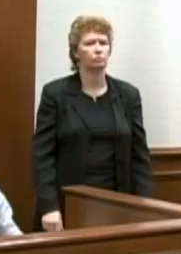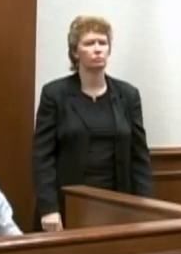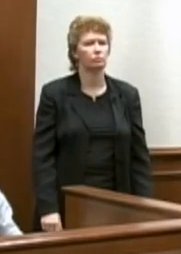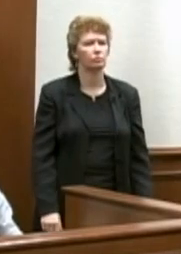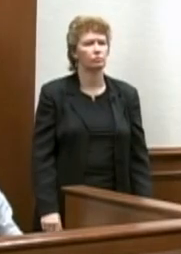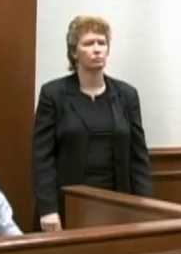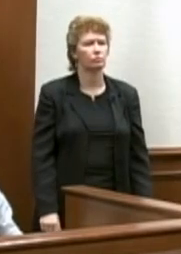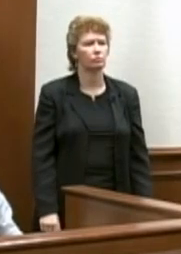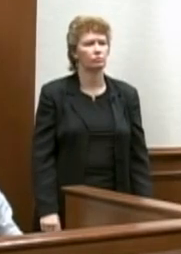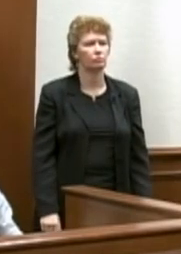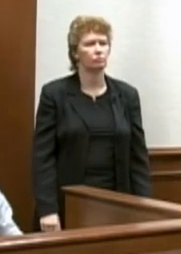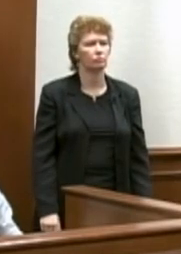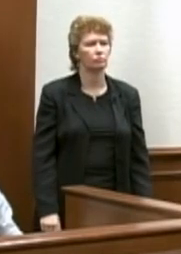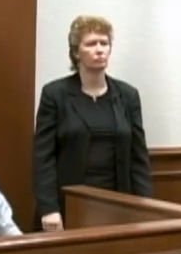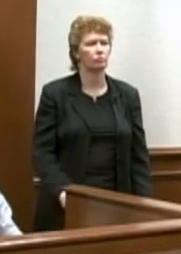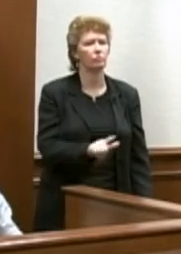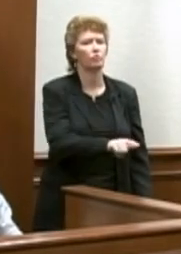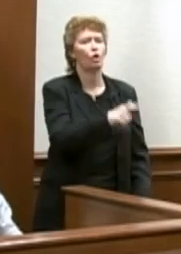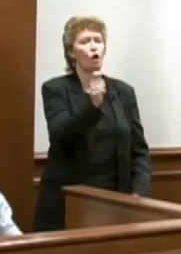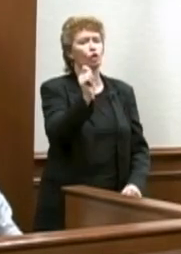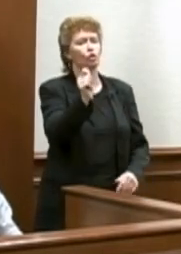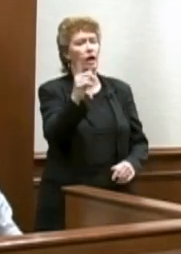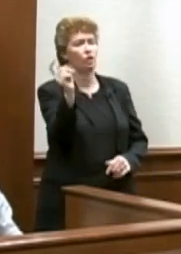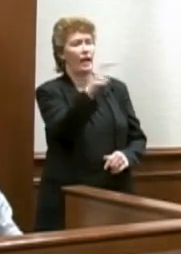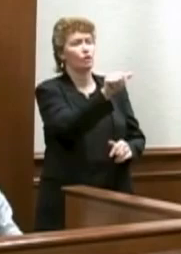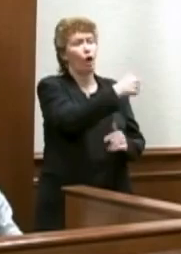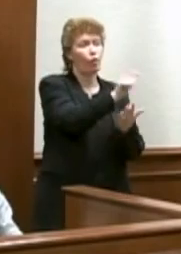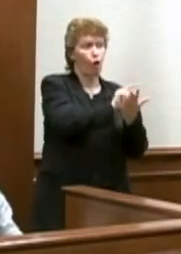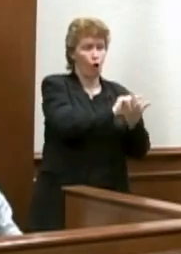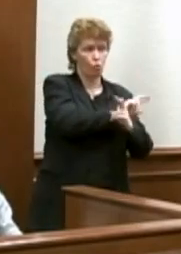for cross-examination? Yes, Your Honor.